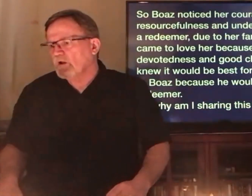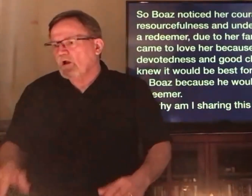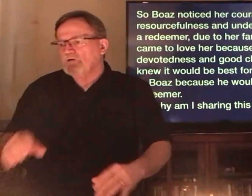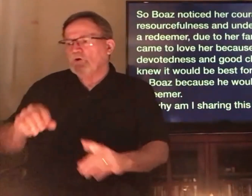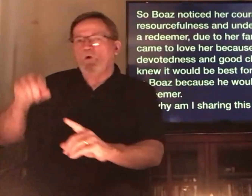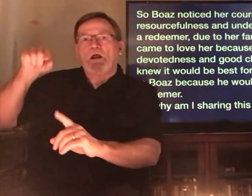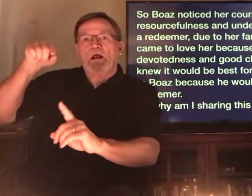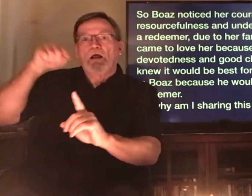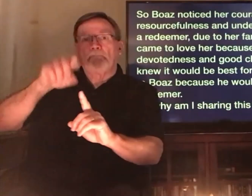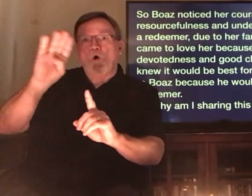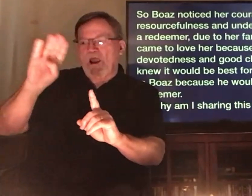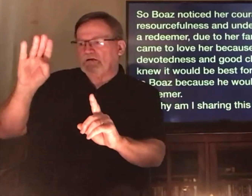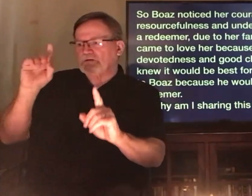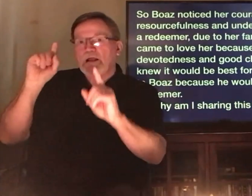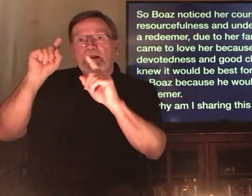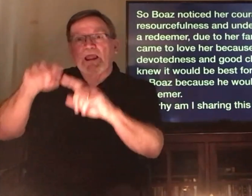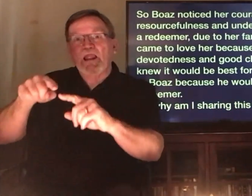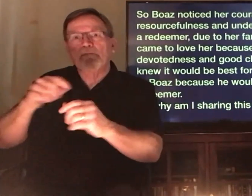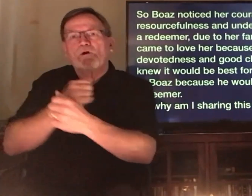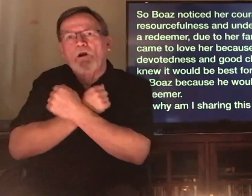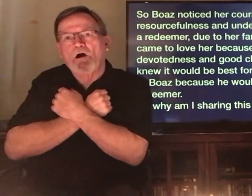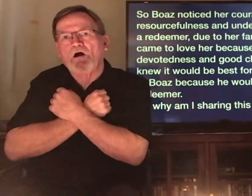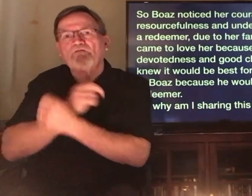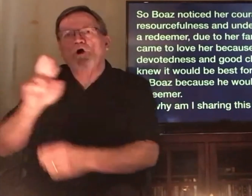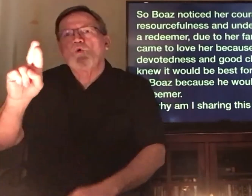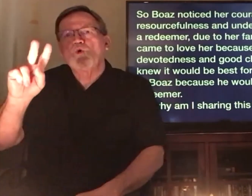But her daughter-in-law, Ruth,